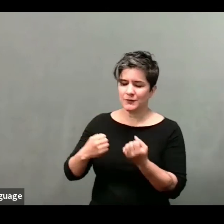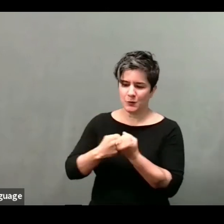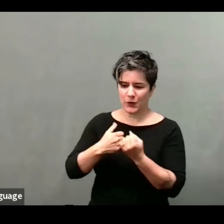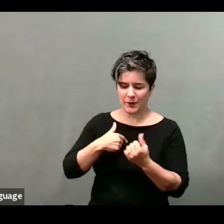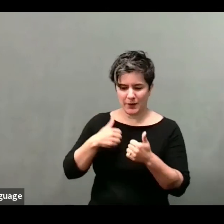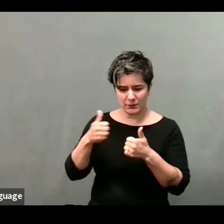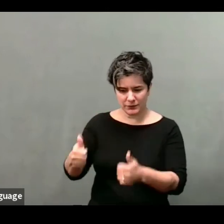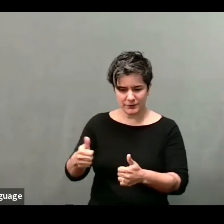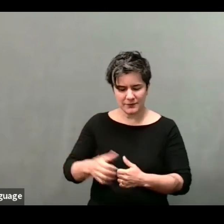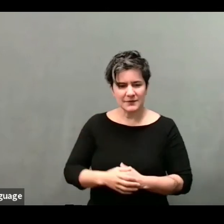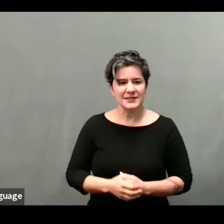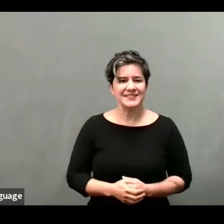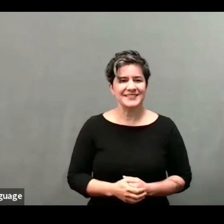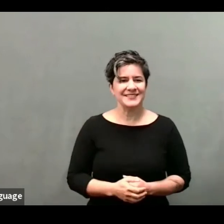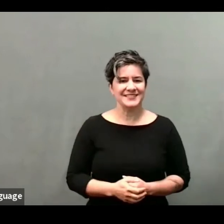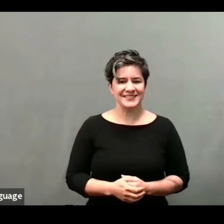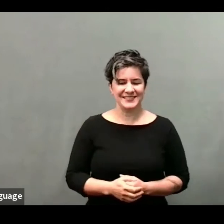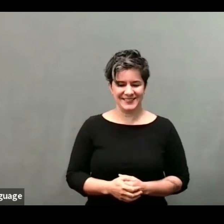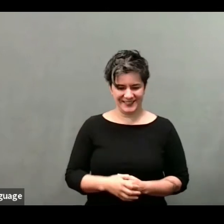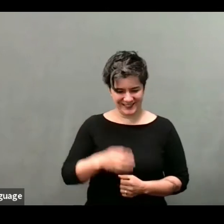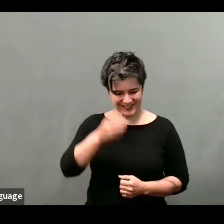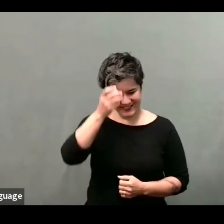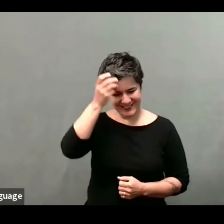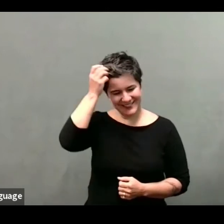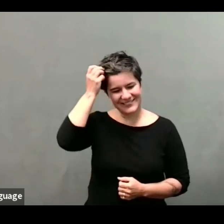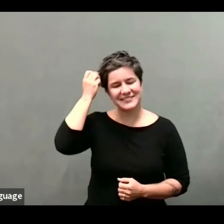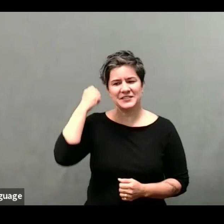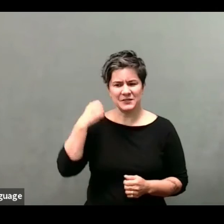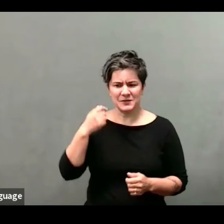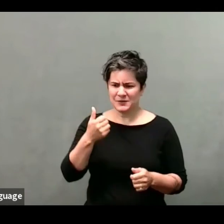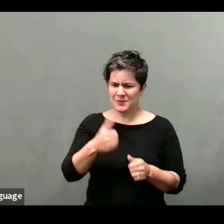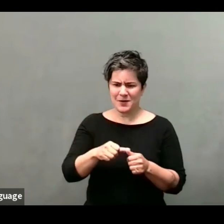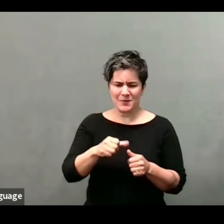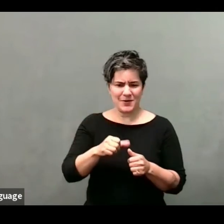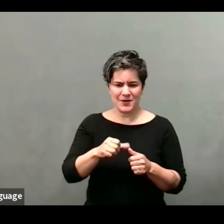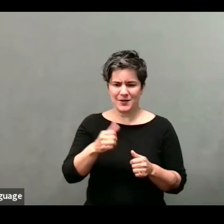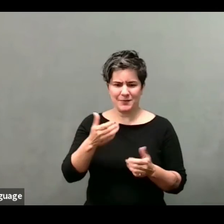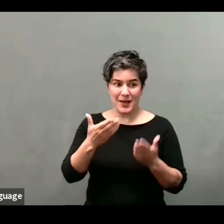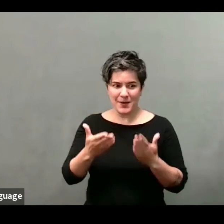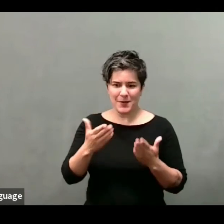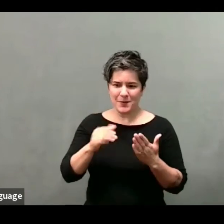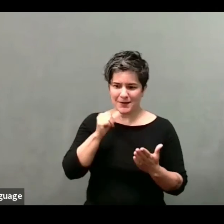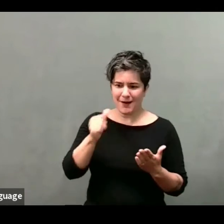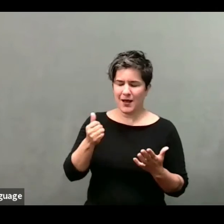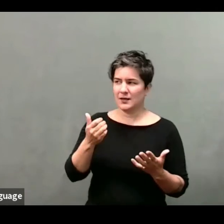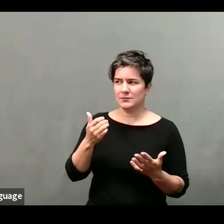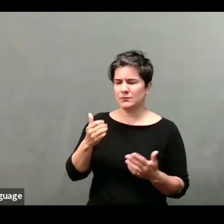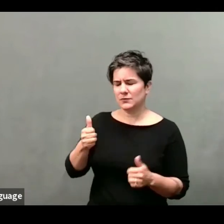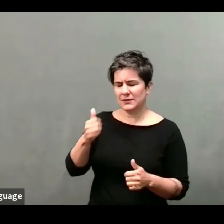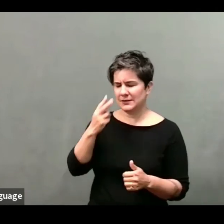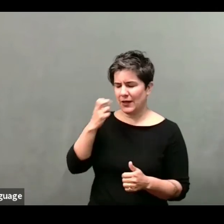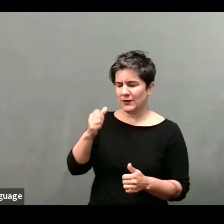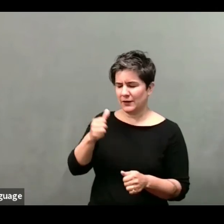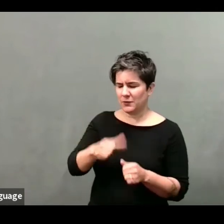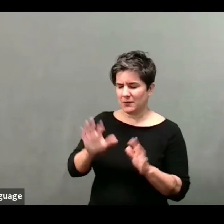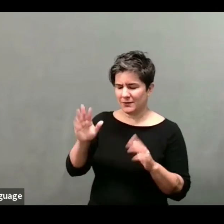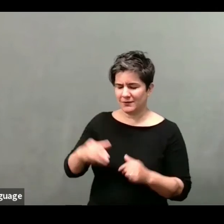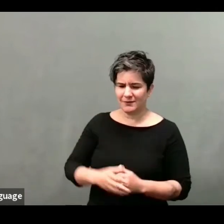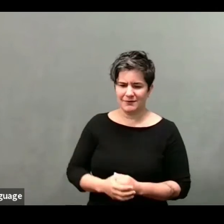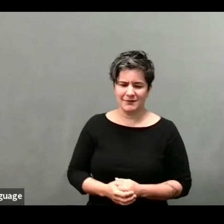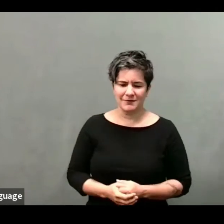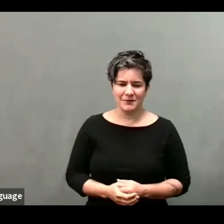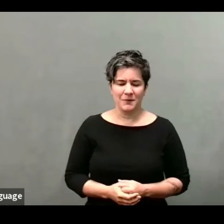here? You would have been done 10 minutes ago. Nope, not at all. This is great.